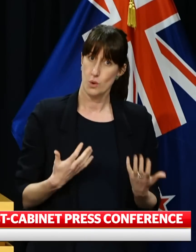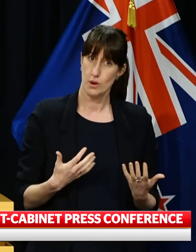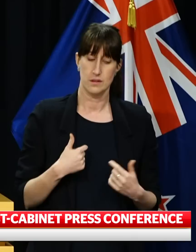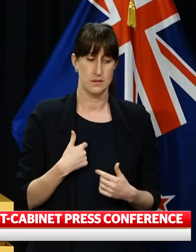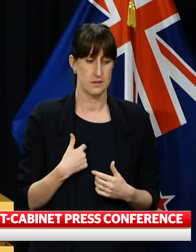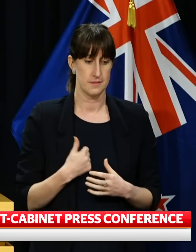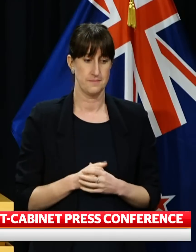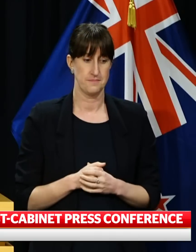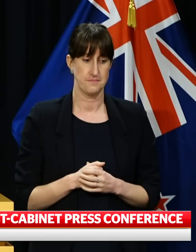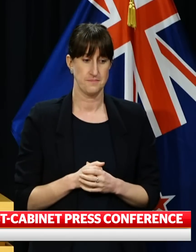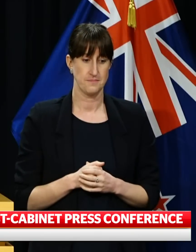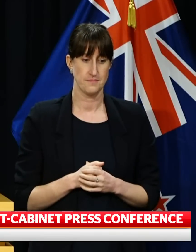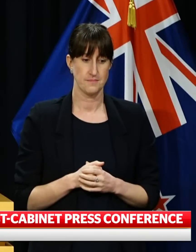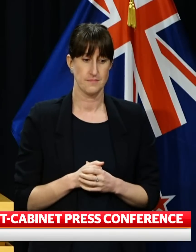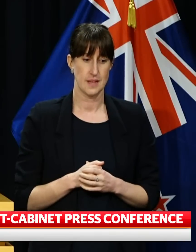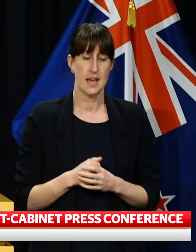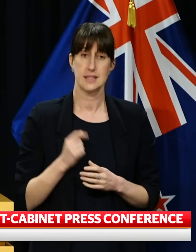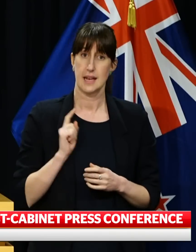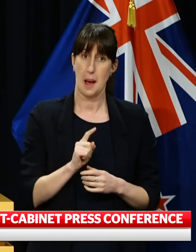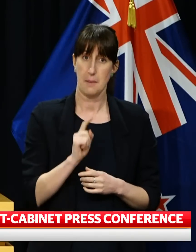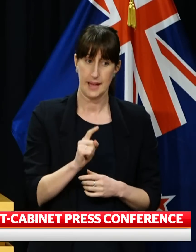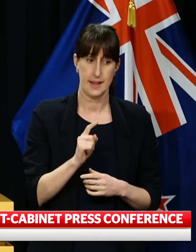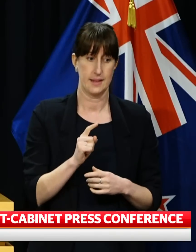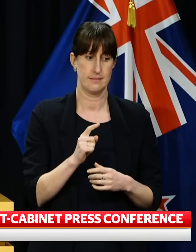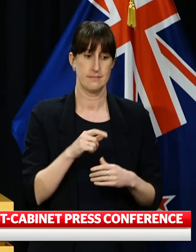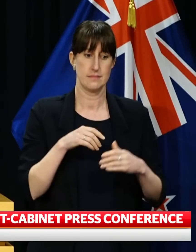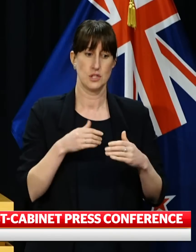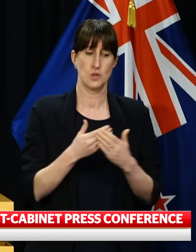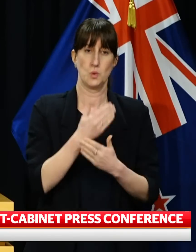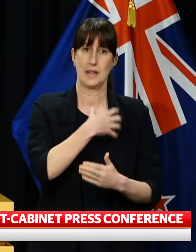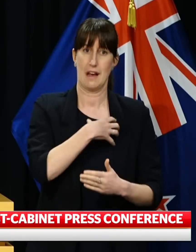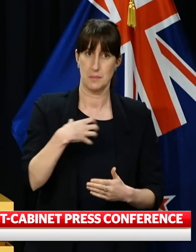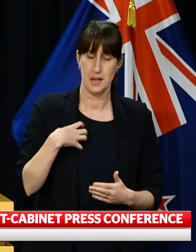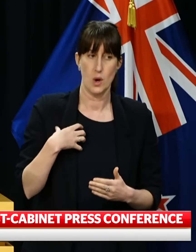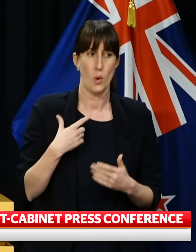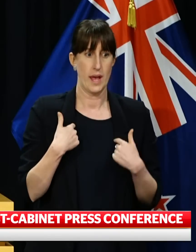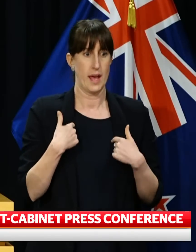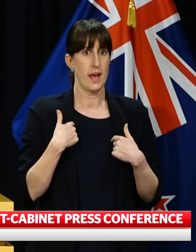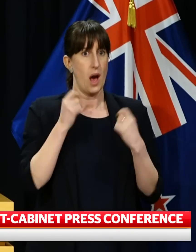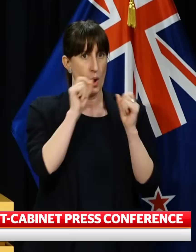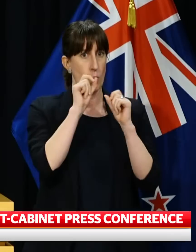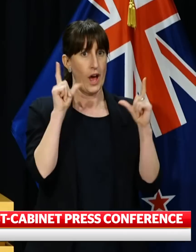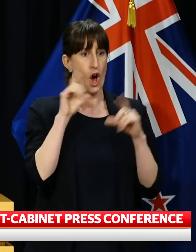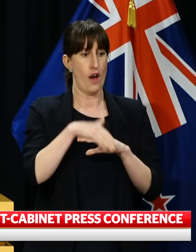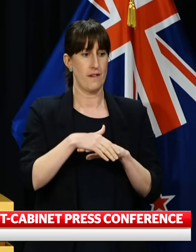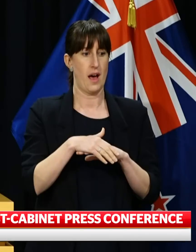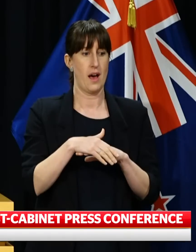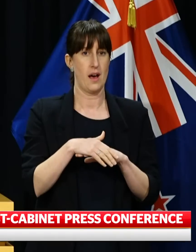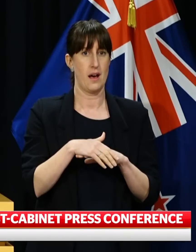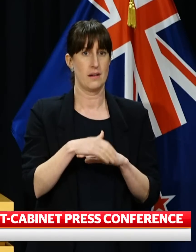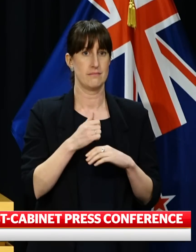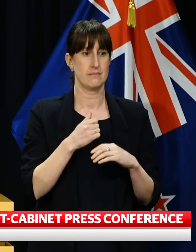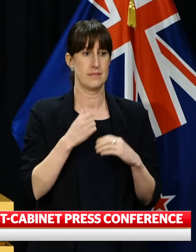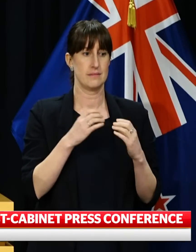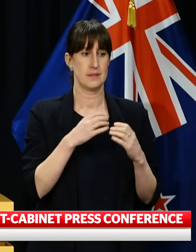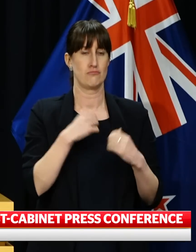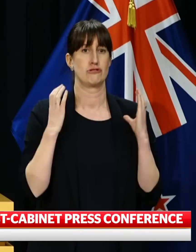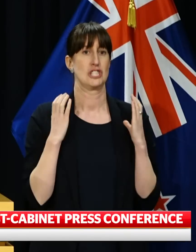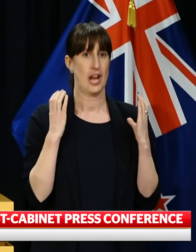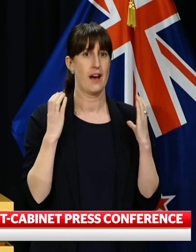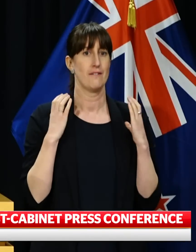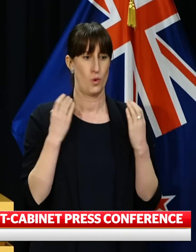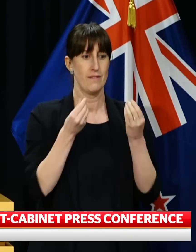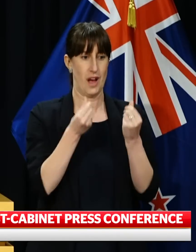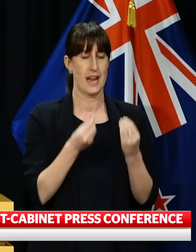a incumbent government, we are very aware of the financial pressure that the Crown accounts are under at the moment. Will that cause you to do any